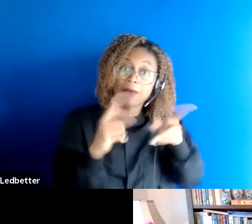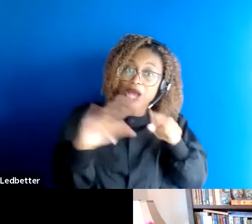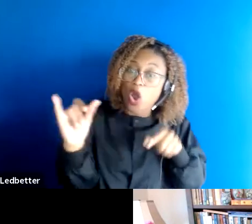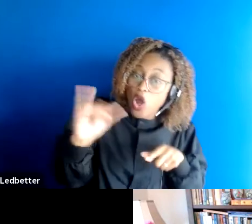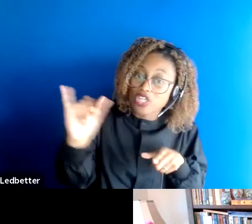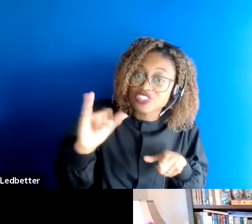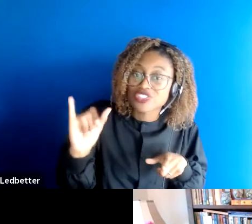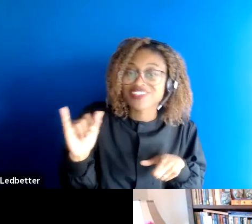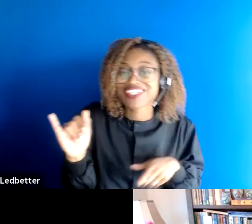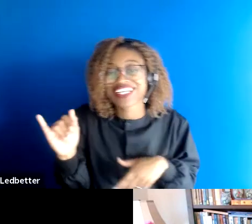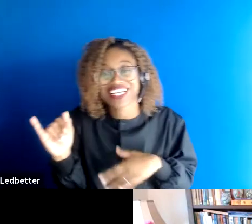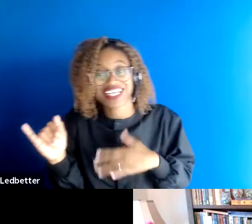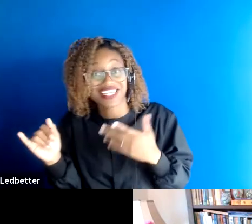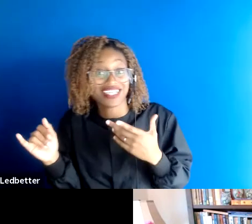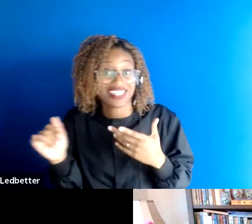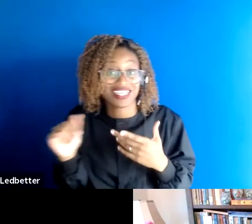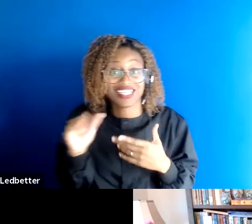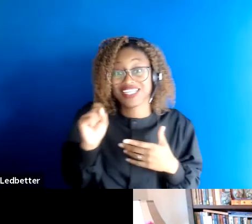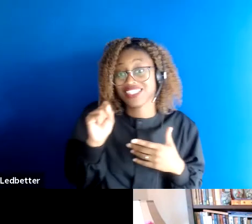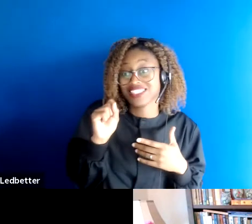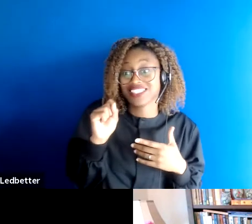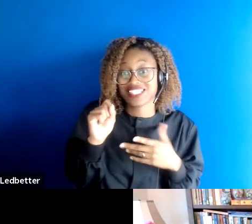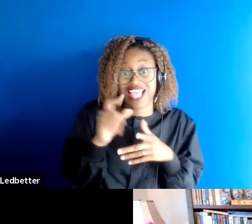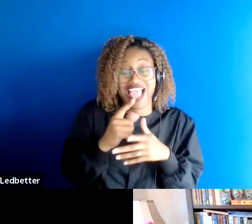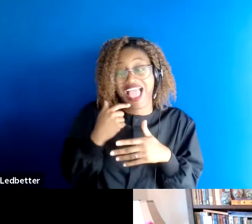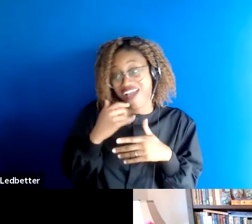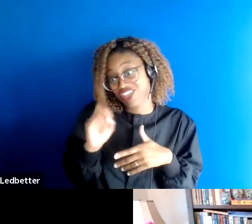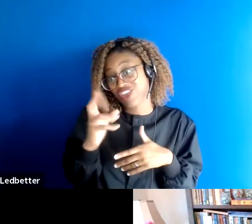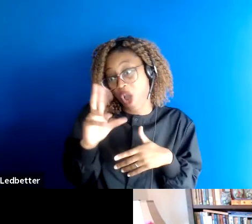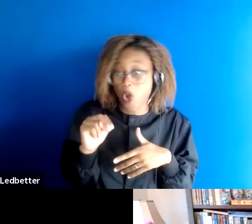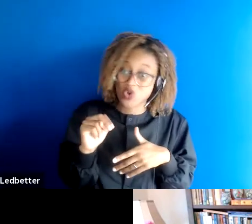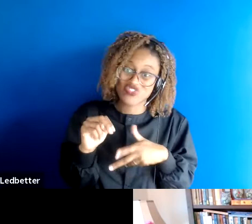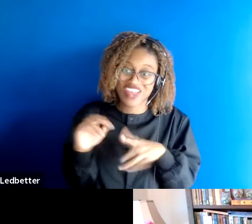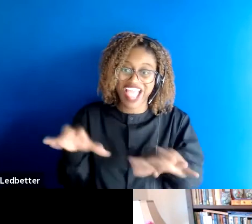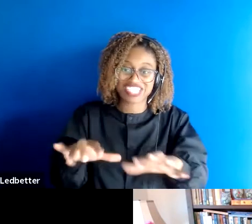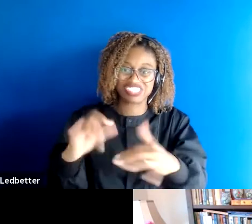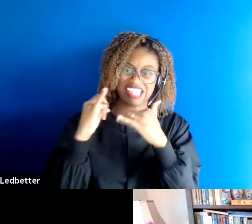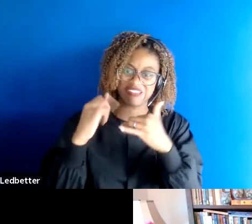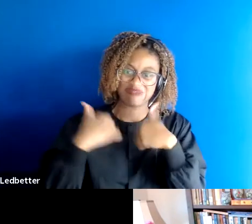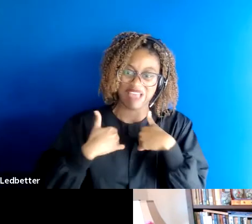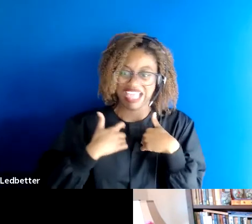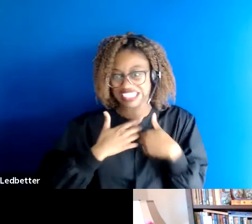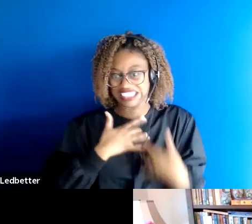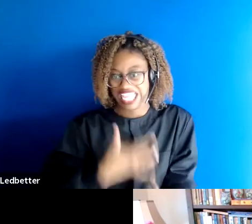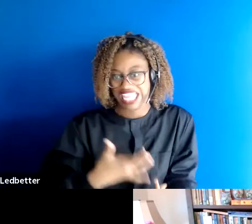also, stimmed and act the way I did, and sort of things like that. He